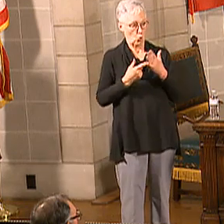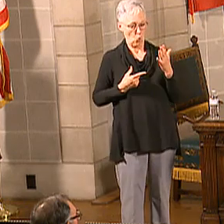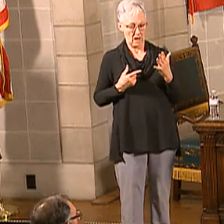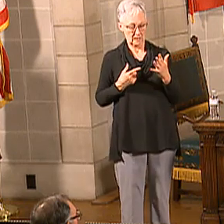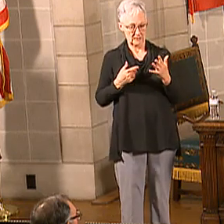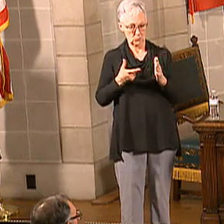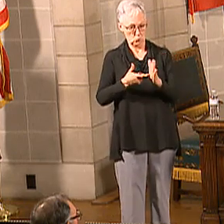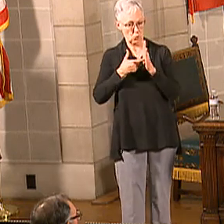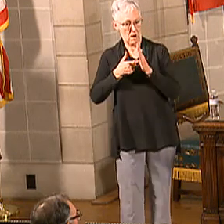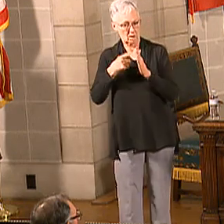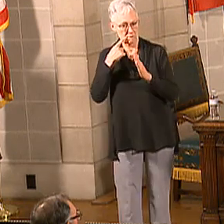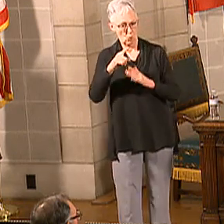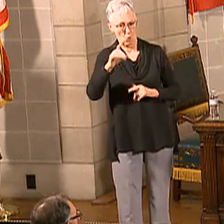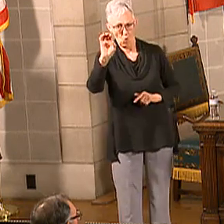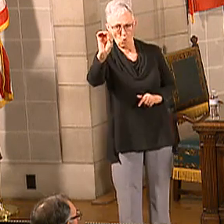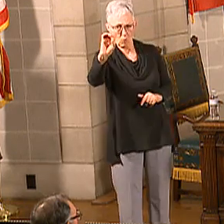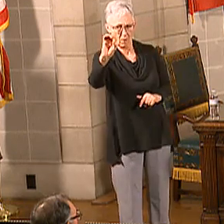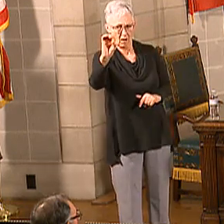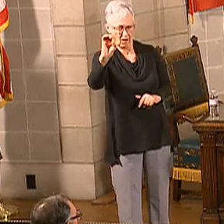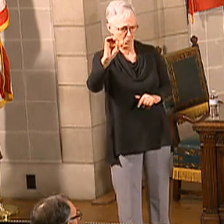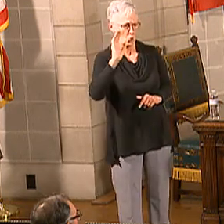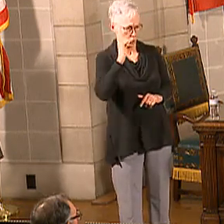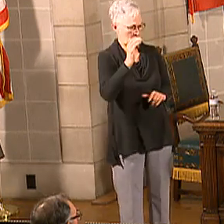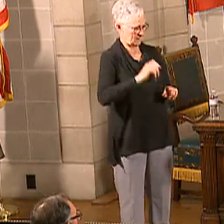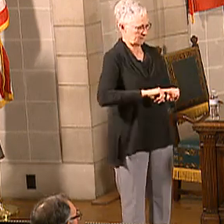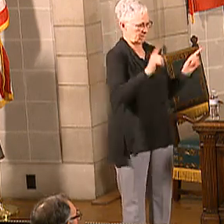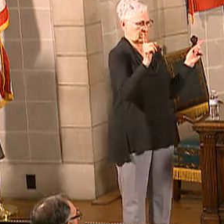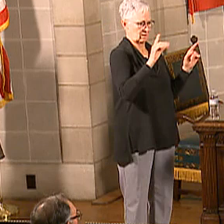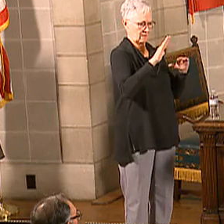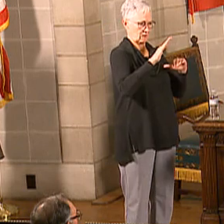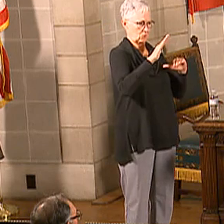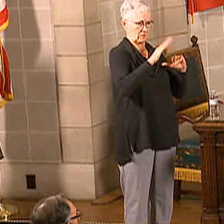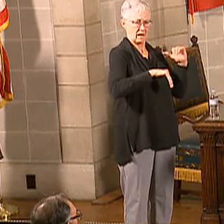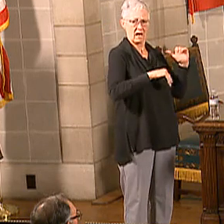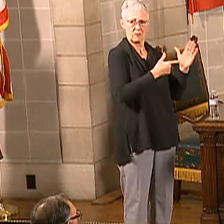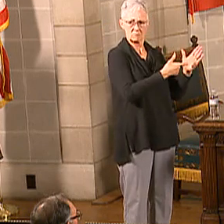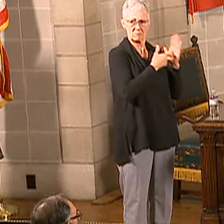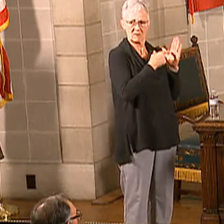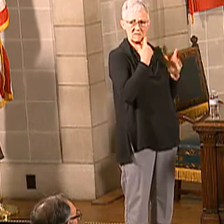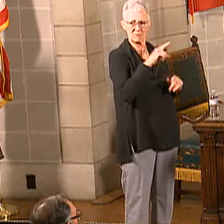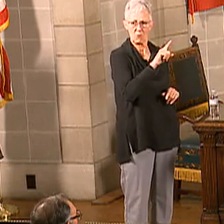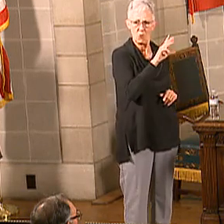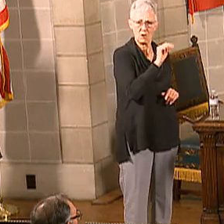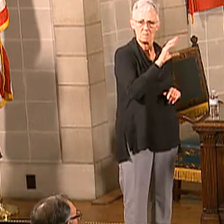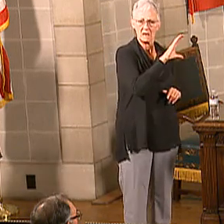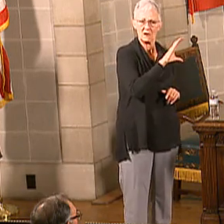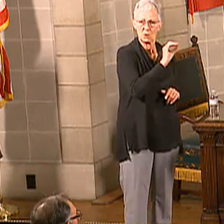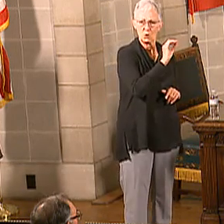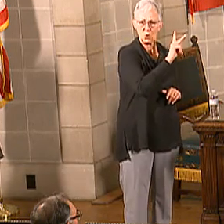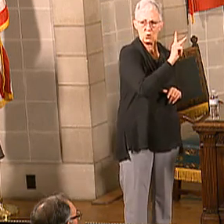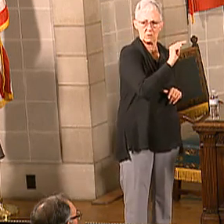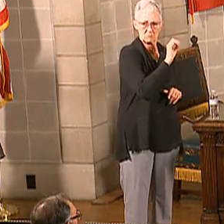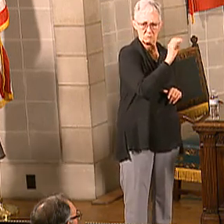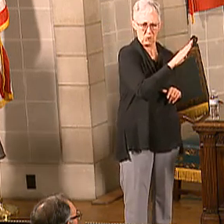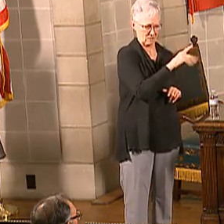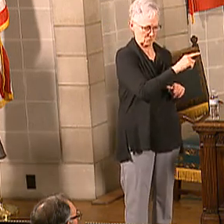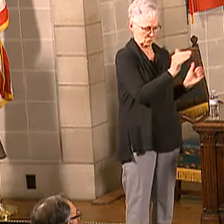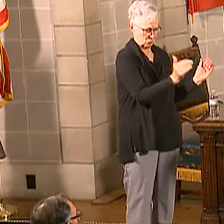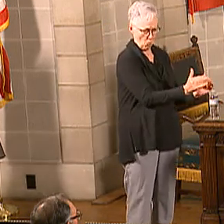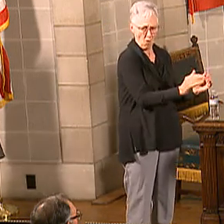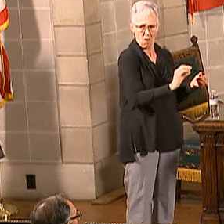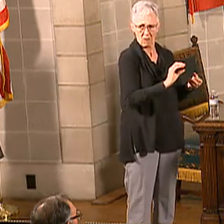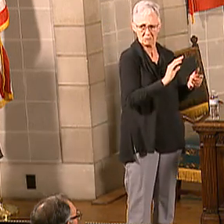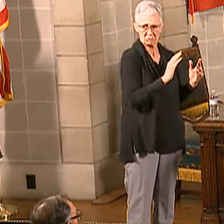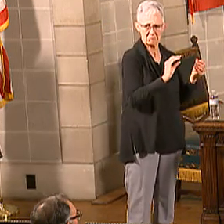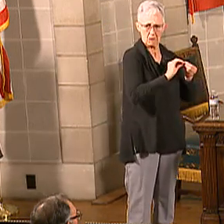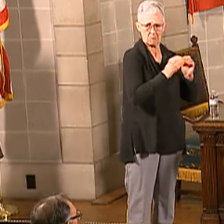to that. Why is that important? Well, because we are asking people to do this for a while, right? We know at least statewide till April 30th and some parts May